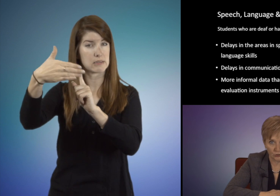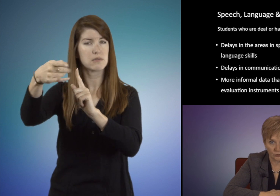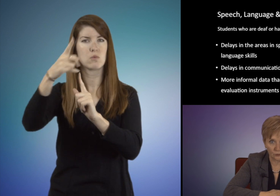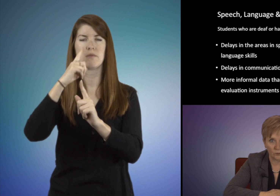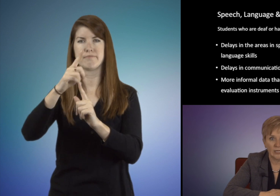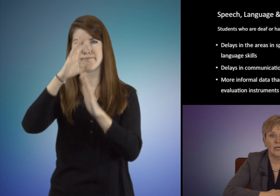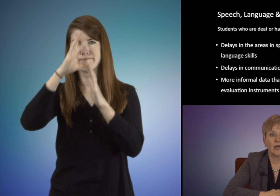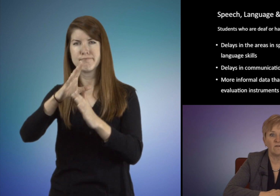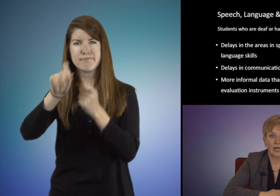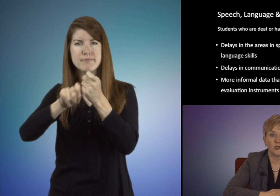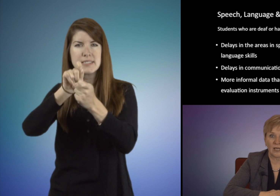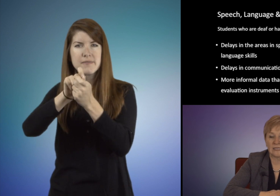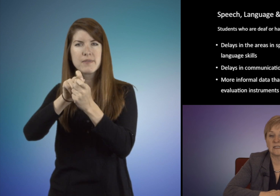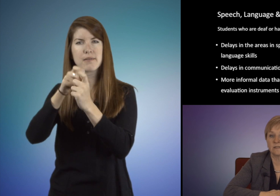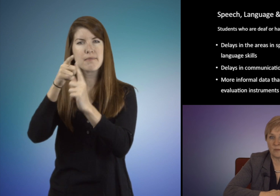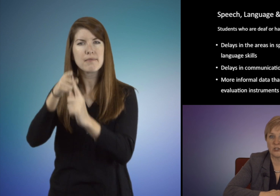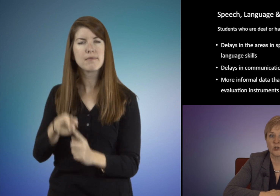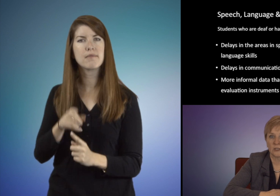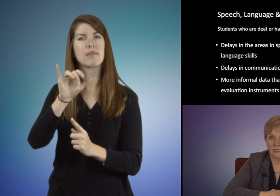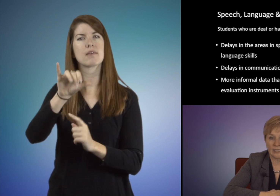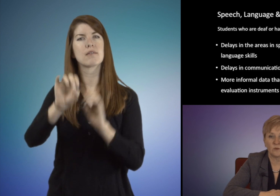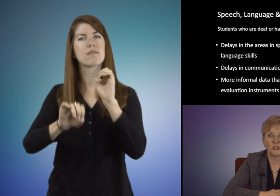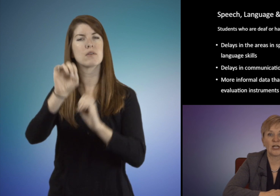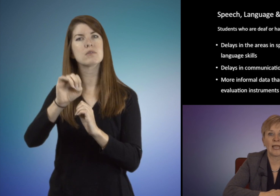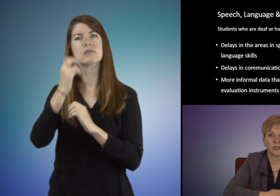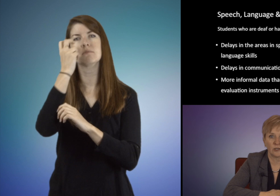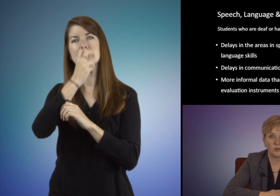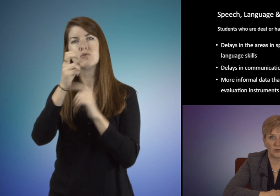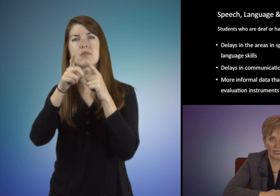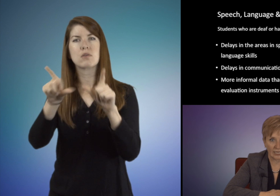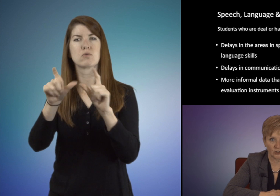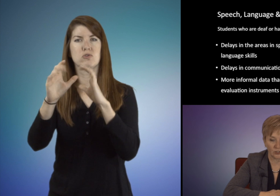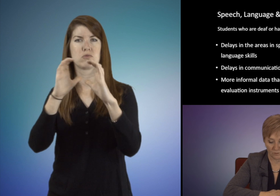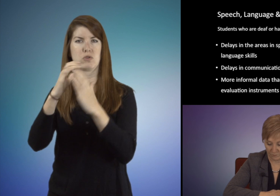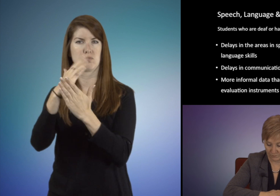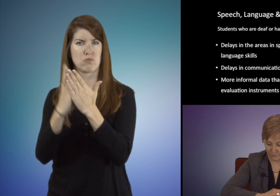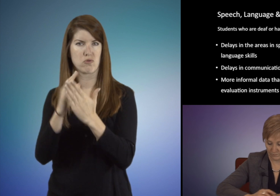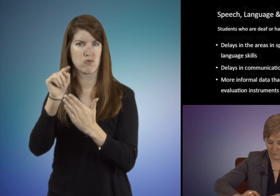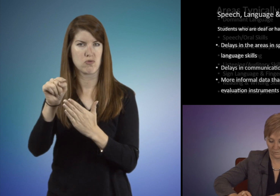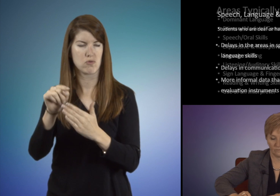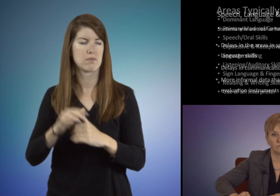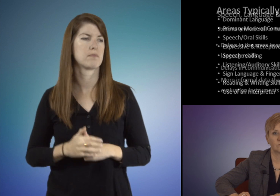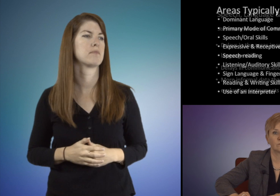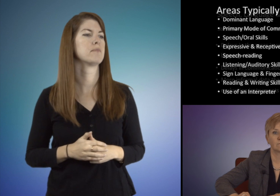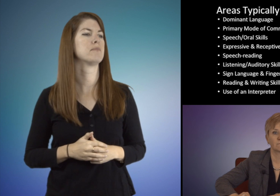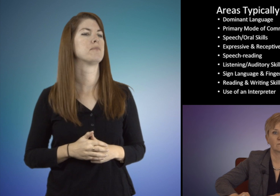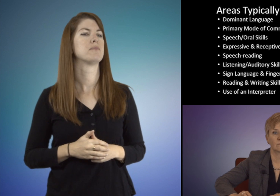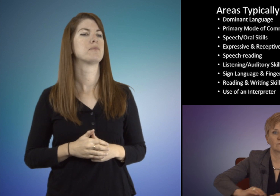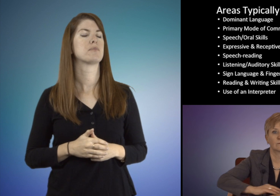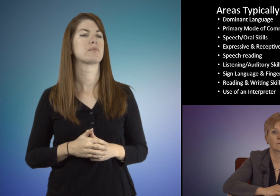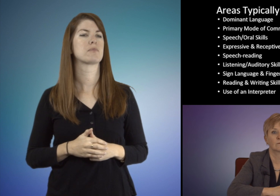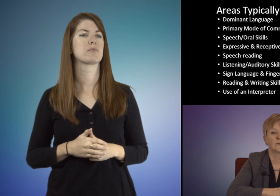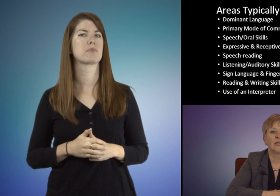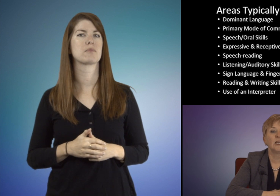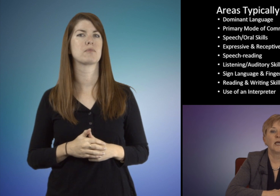specific to evaluating speech, language, and communication.